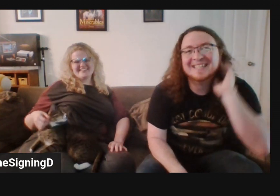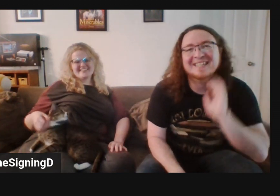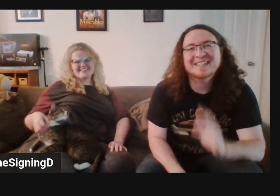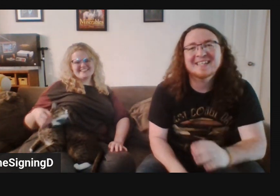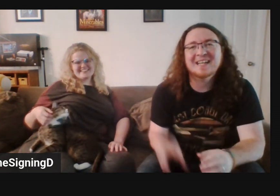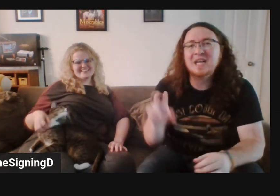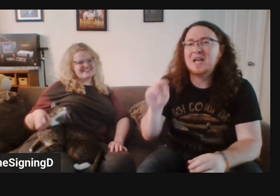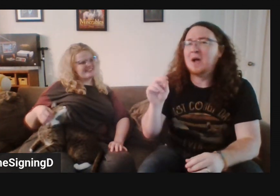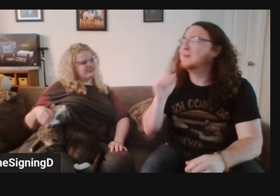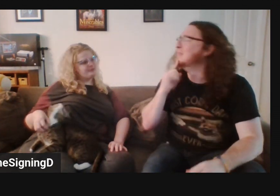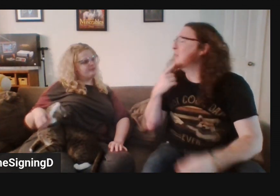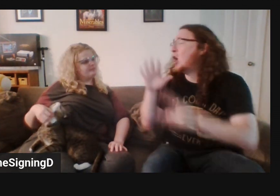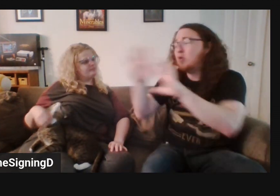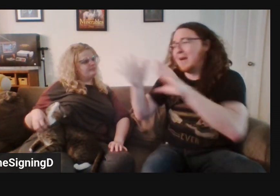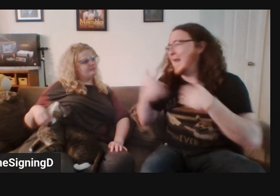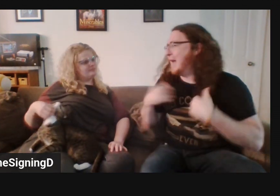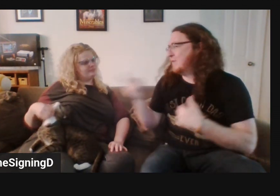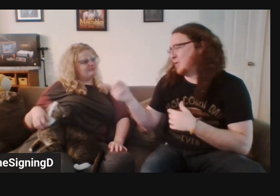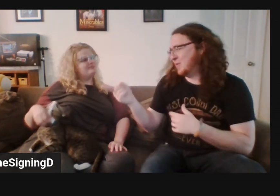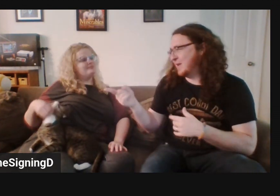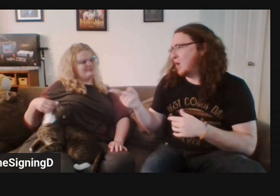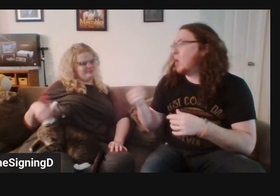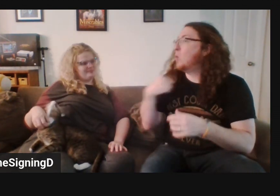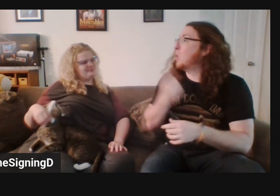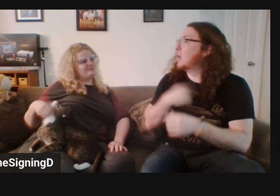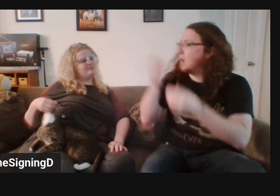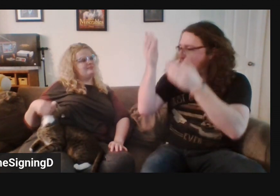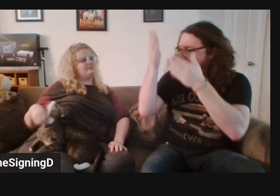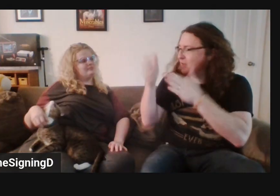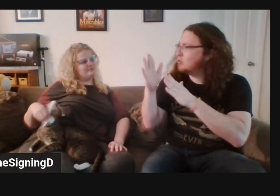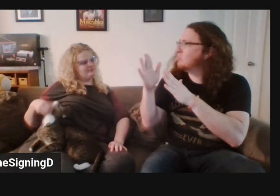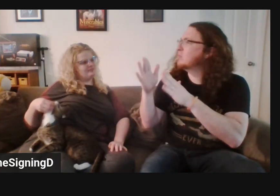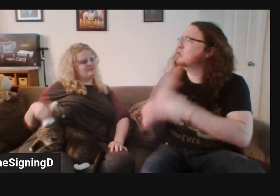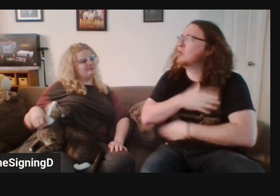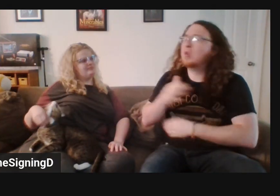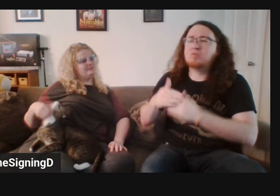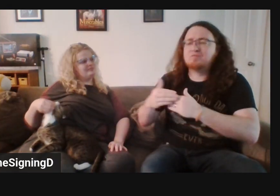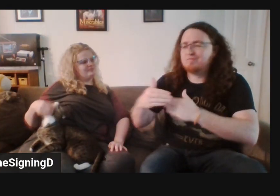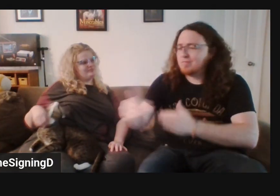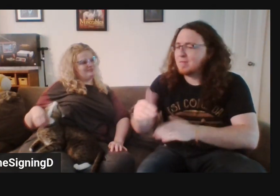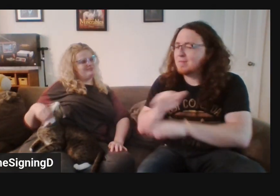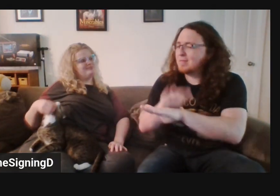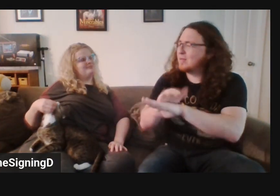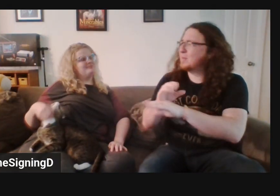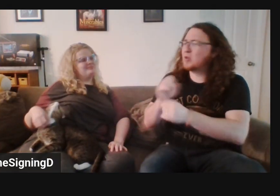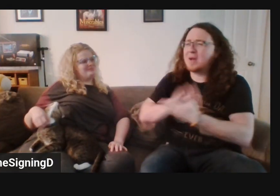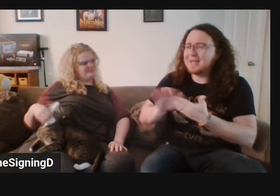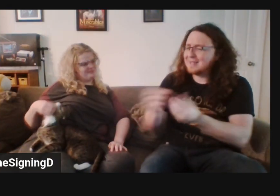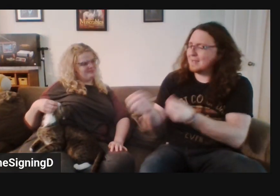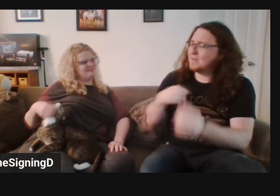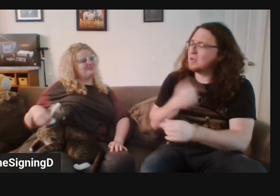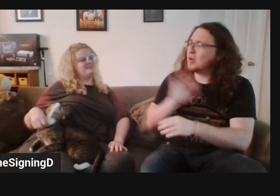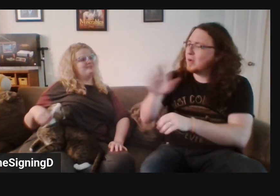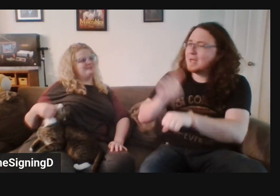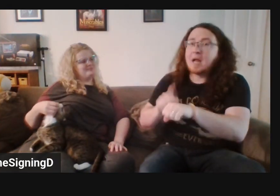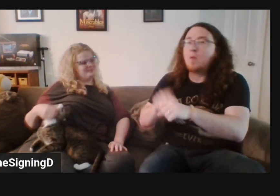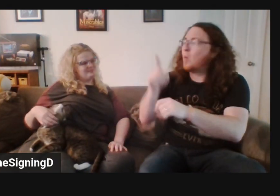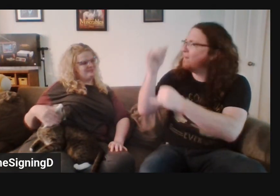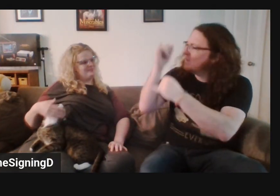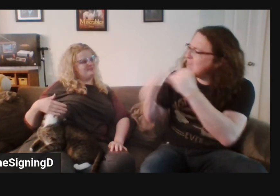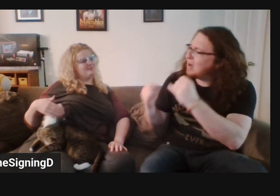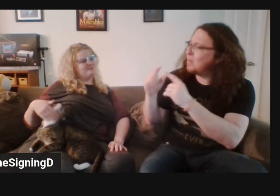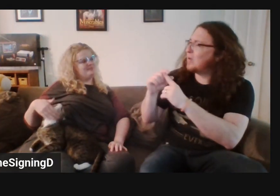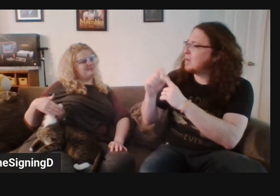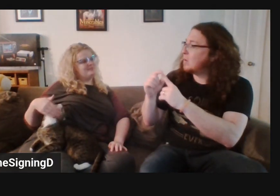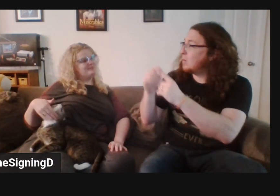No, it's seriously great to have you guys, though. We're going to let you enjoy the rest of your evening. You've been Yes. so kind to give us your time. But one final word,